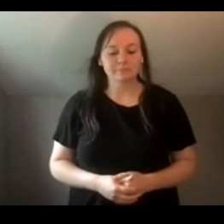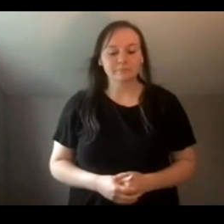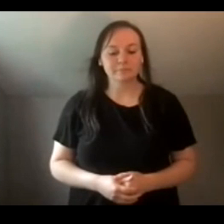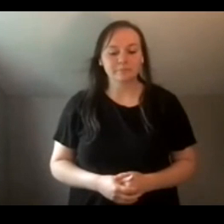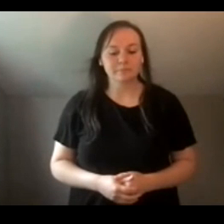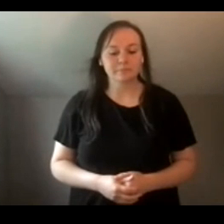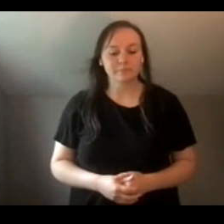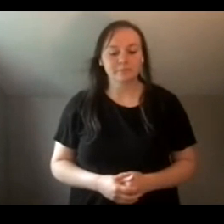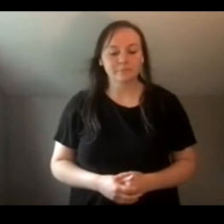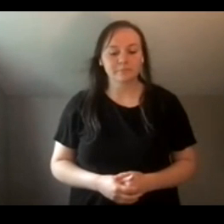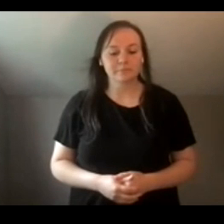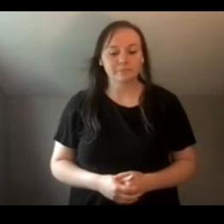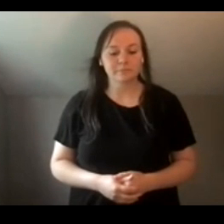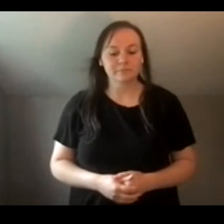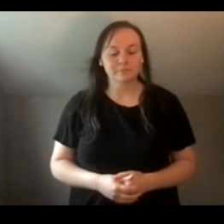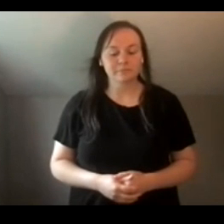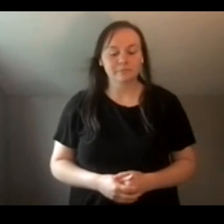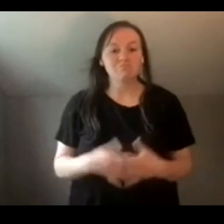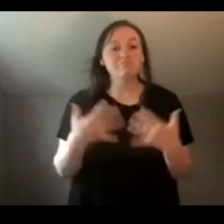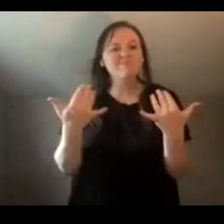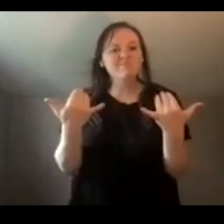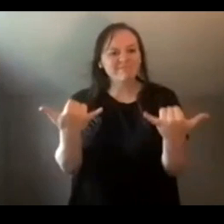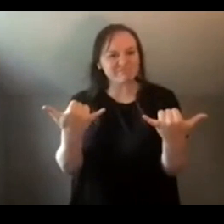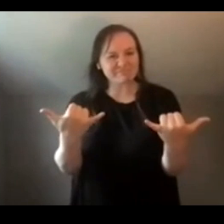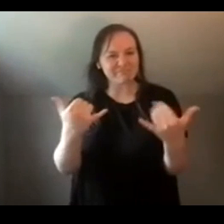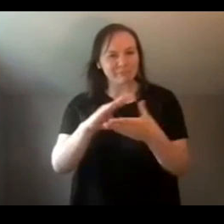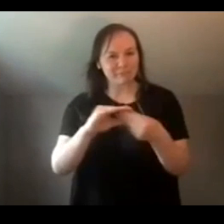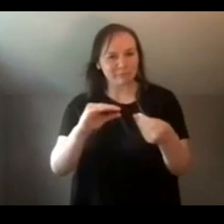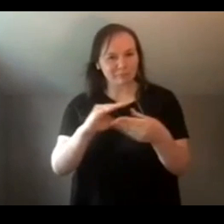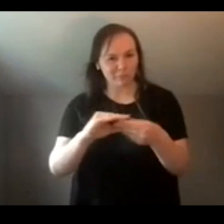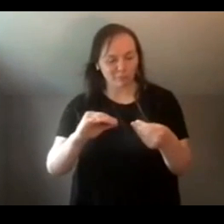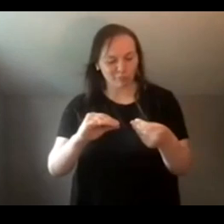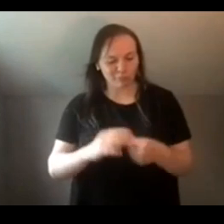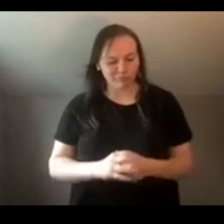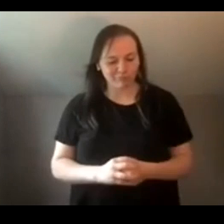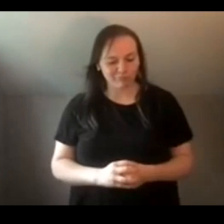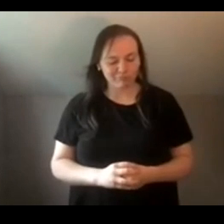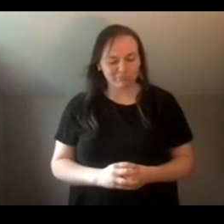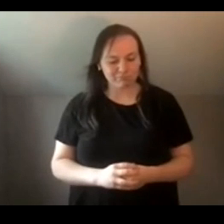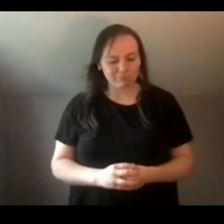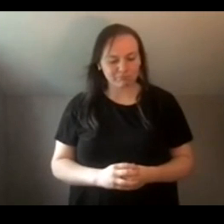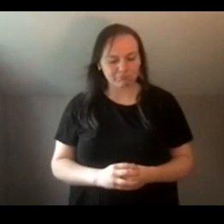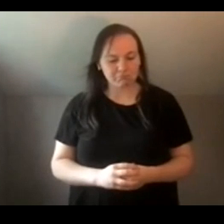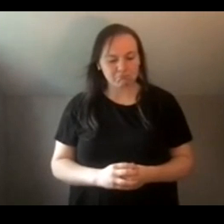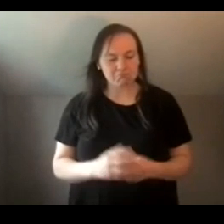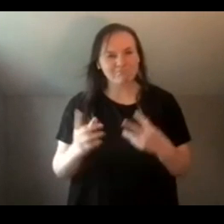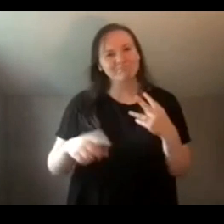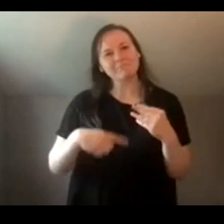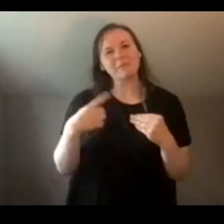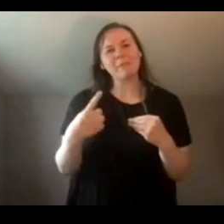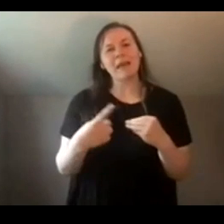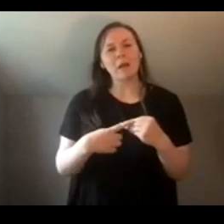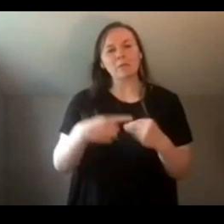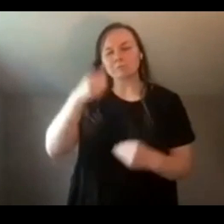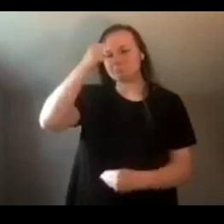Today, I would like to share a story about um, a